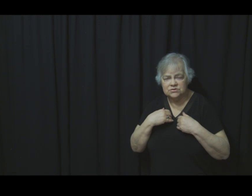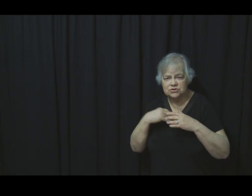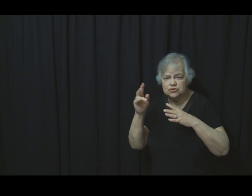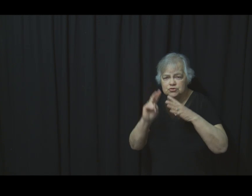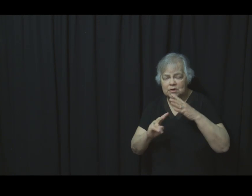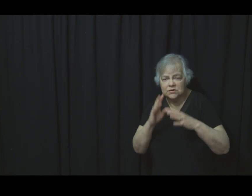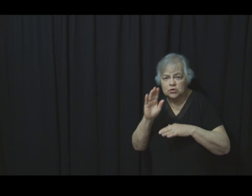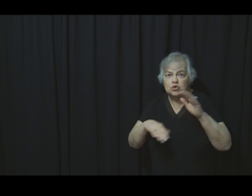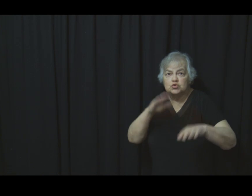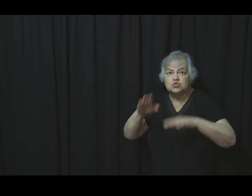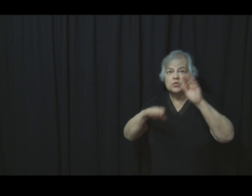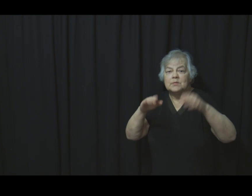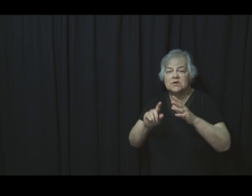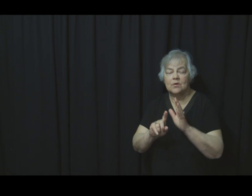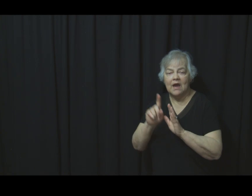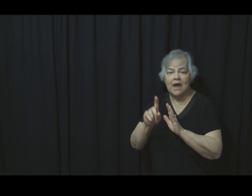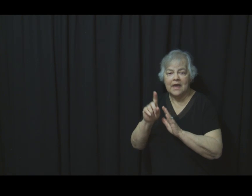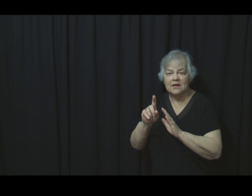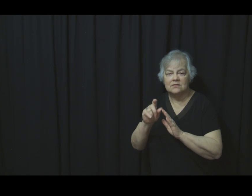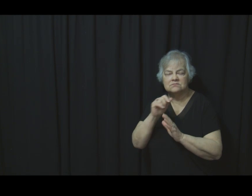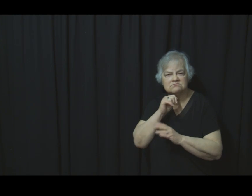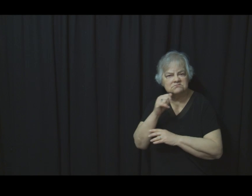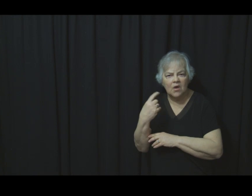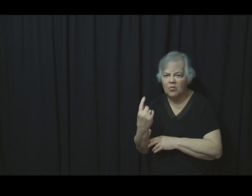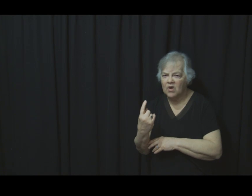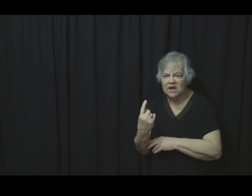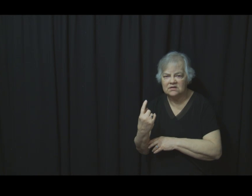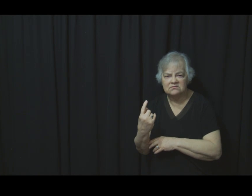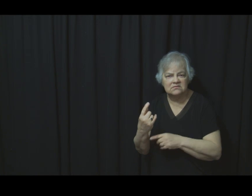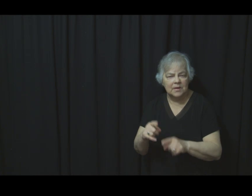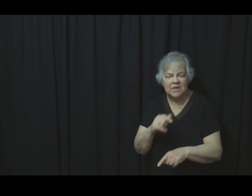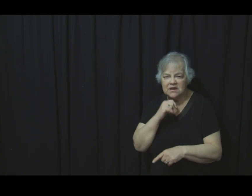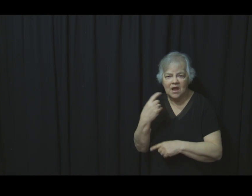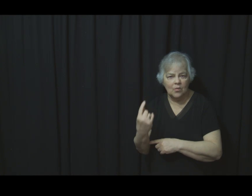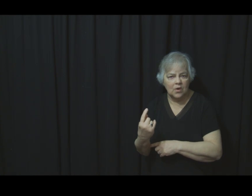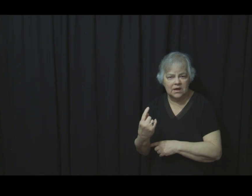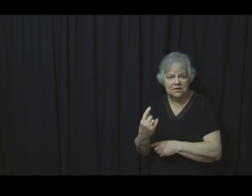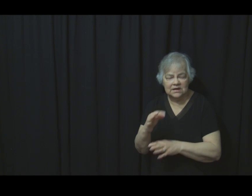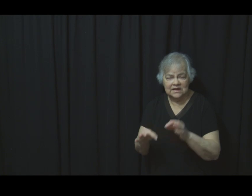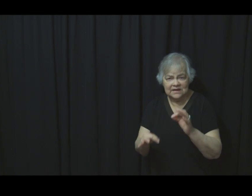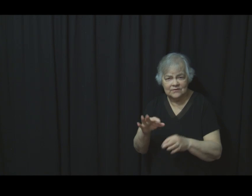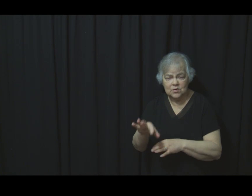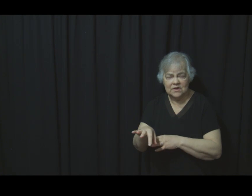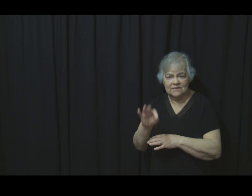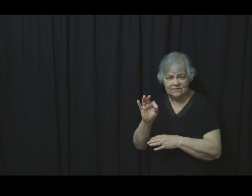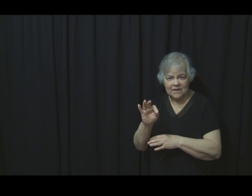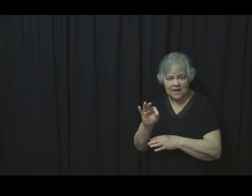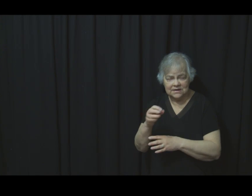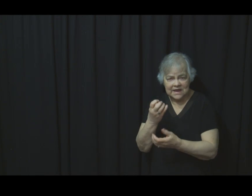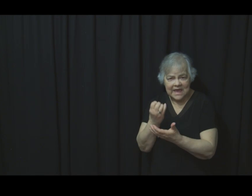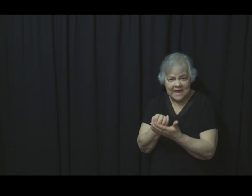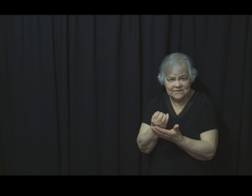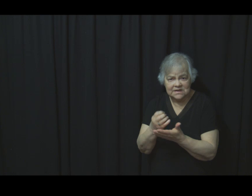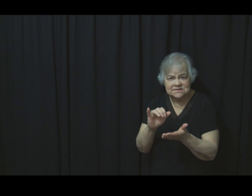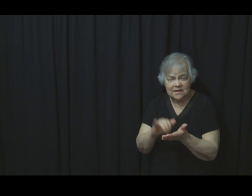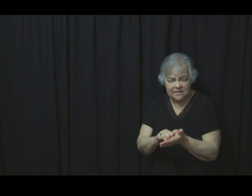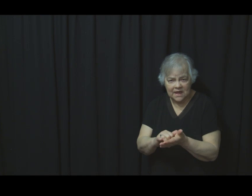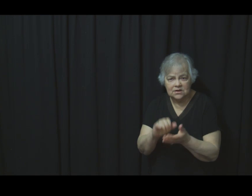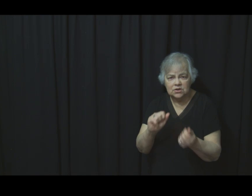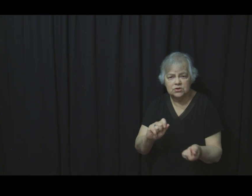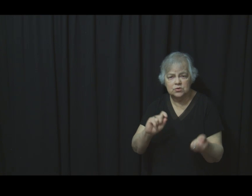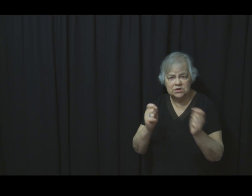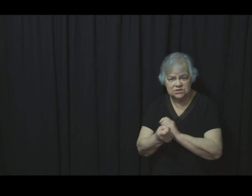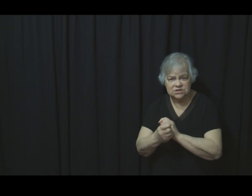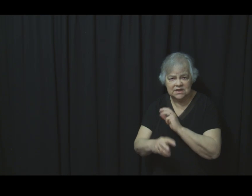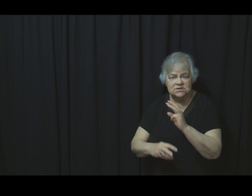higher level. Not any one of them did. Not a single one. If you could find evidence of that, my friends, you could change the